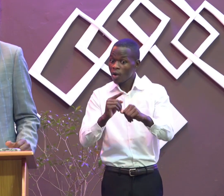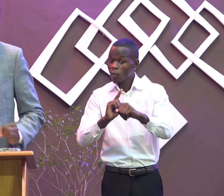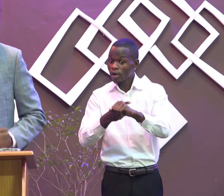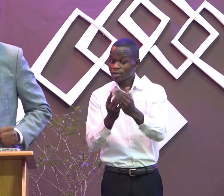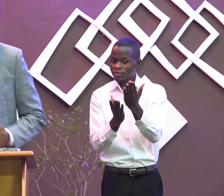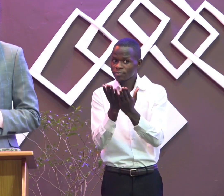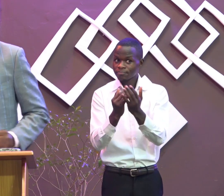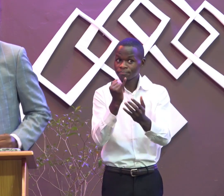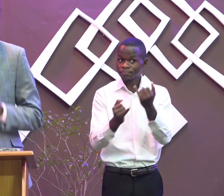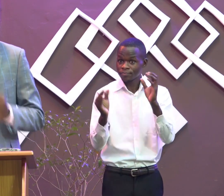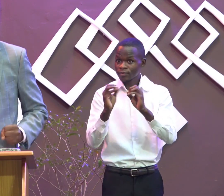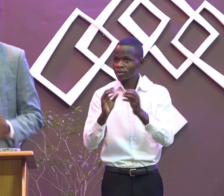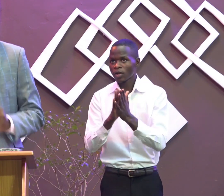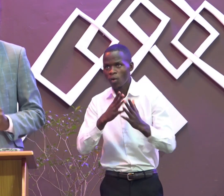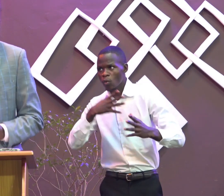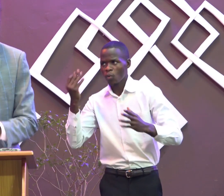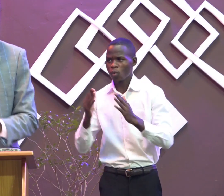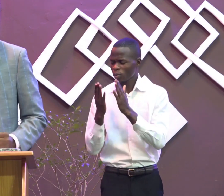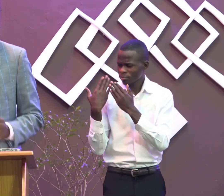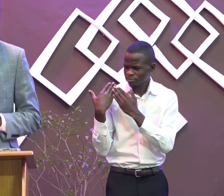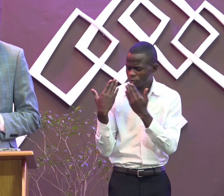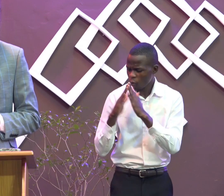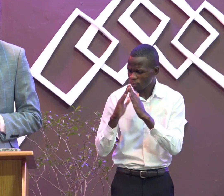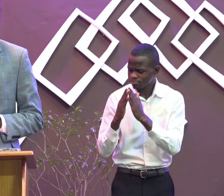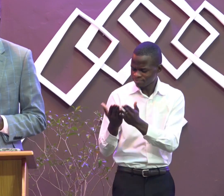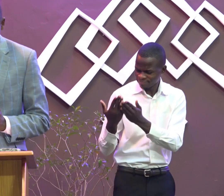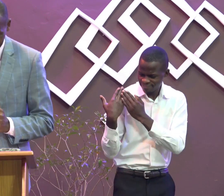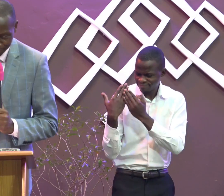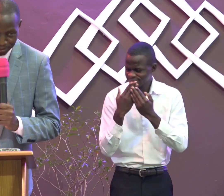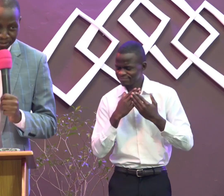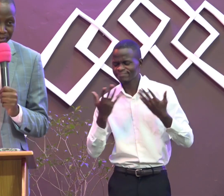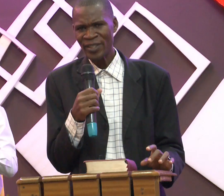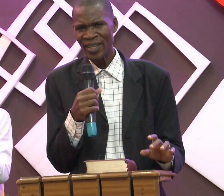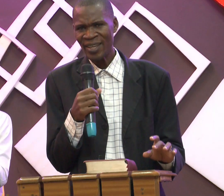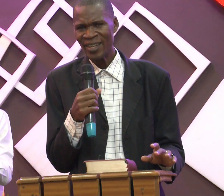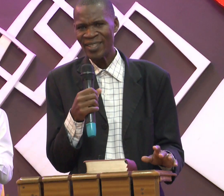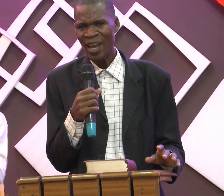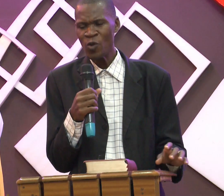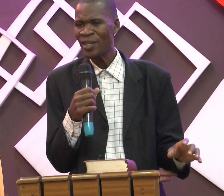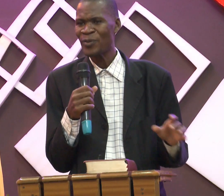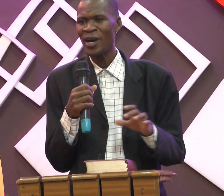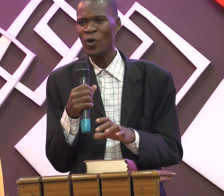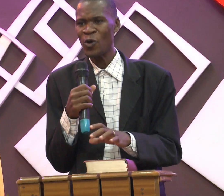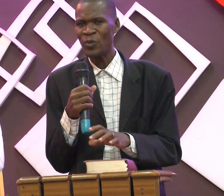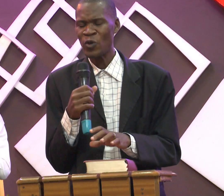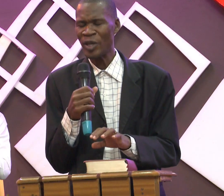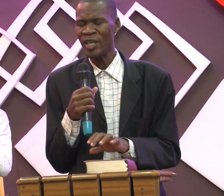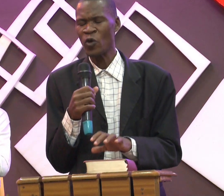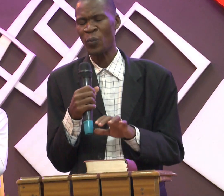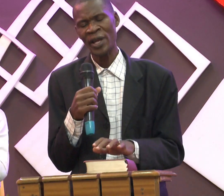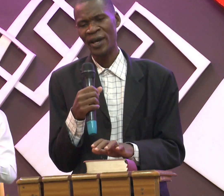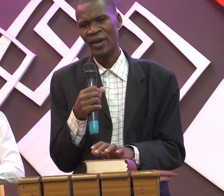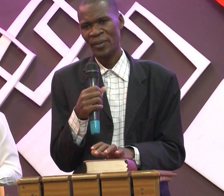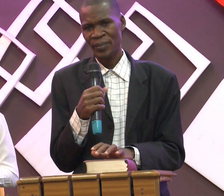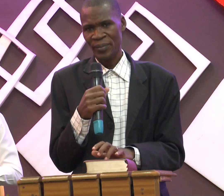ye kanengena nensaba nasula nga ndi mukusaba. Before the service that ended, the conference ended, I went back home to